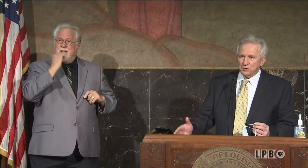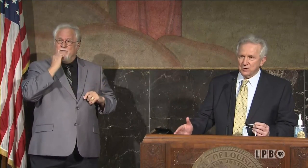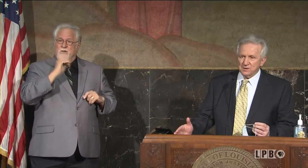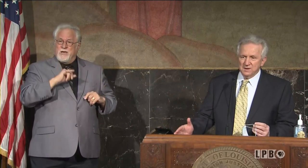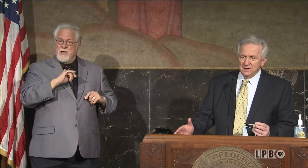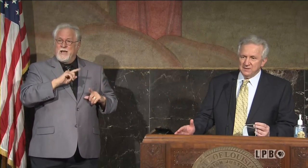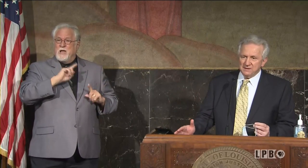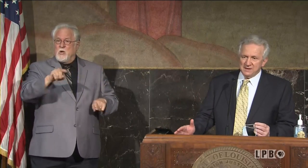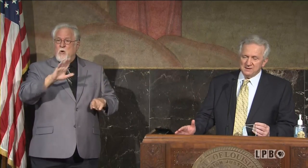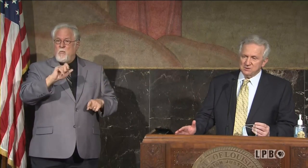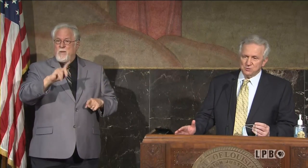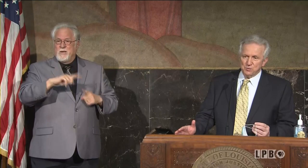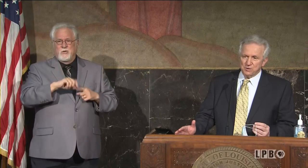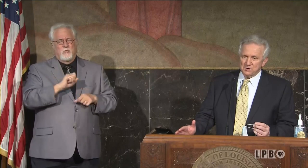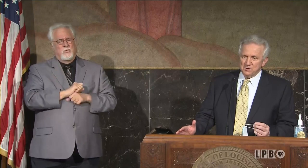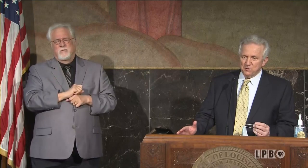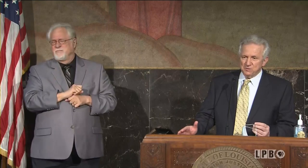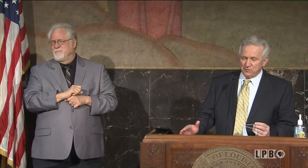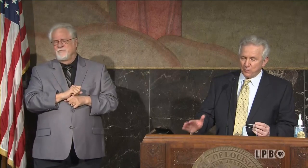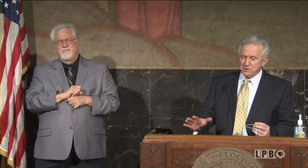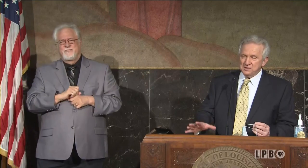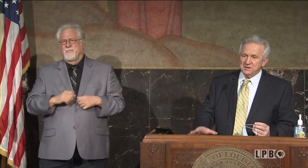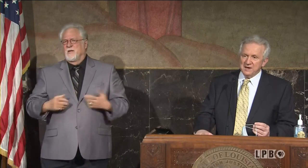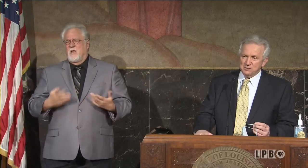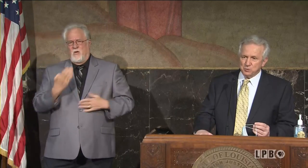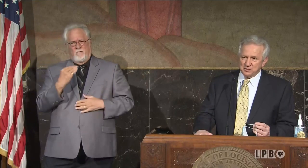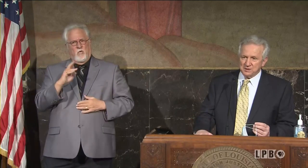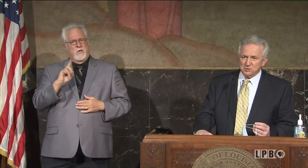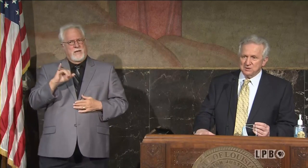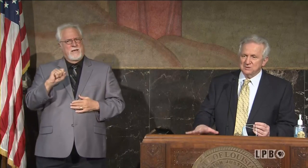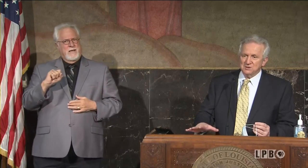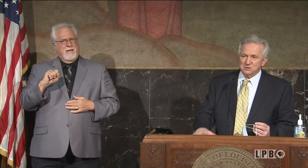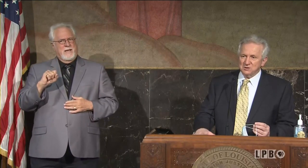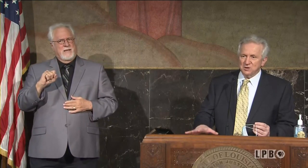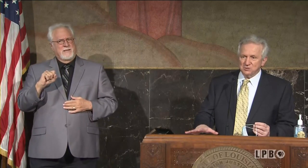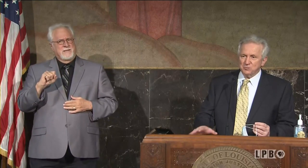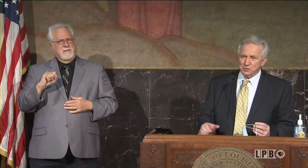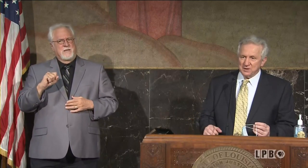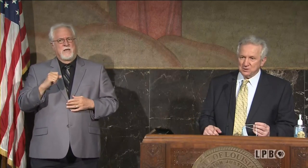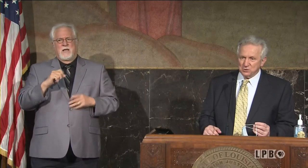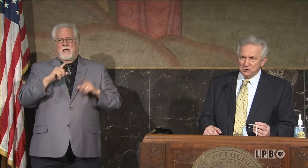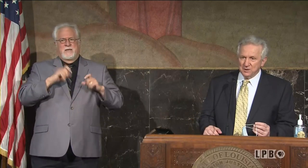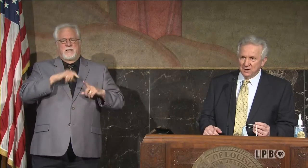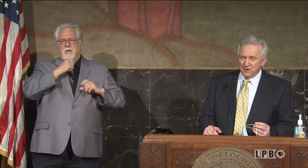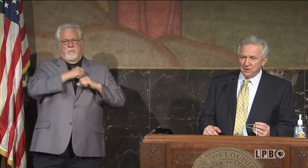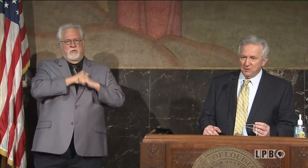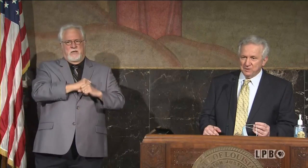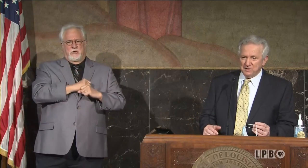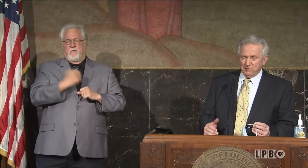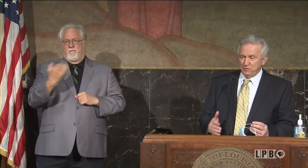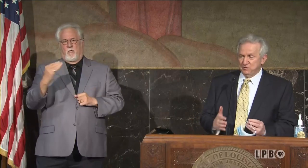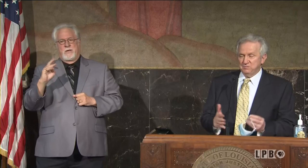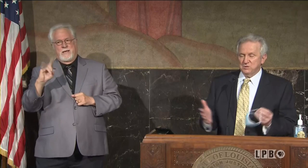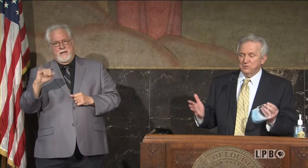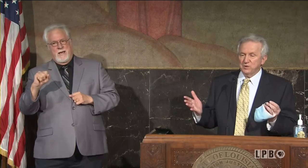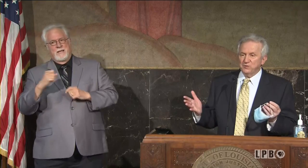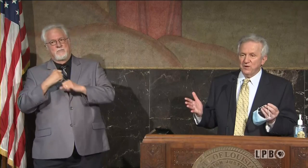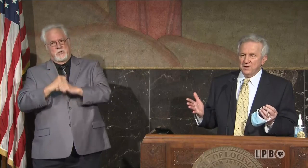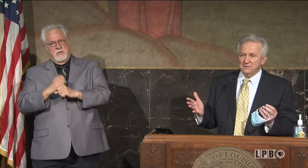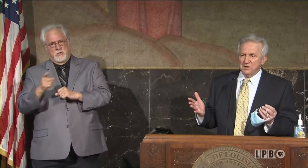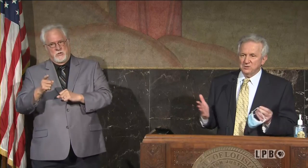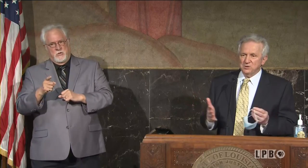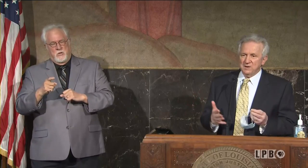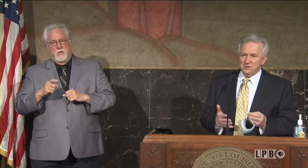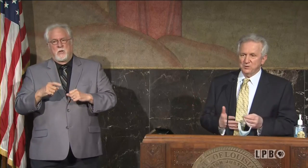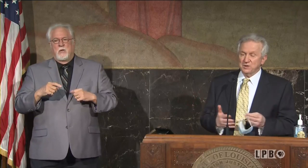back to work, that doesn't work. The 14 days protects you. The testing doesn't protect you if you feel